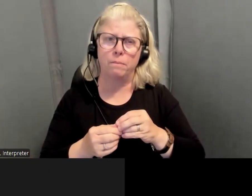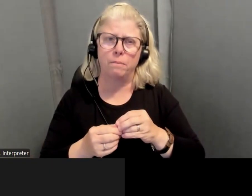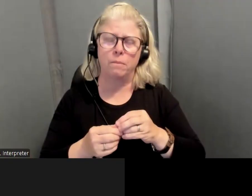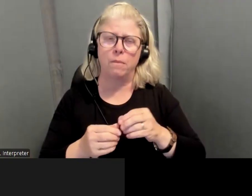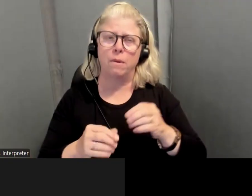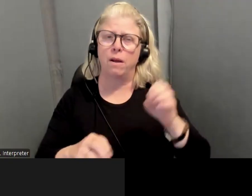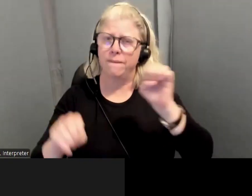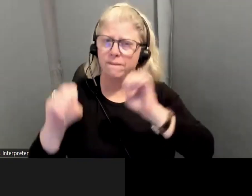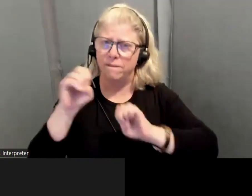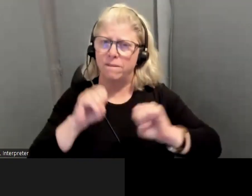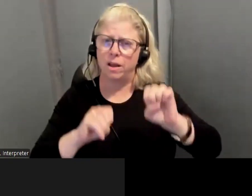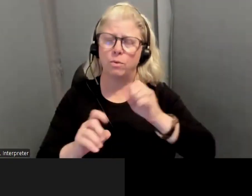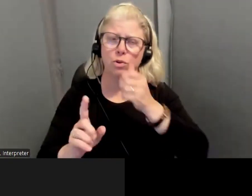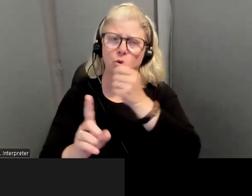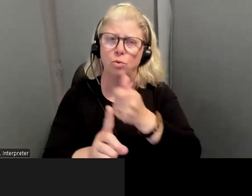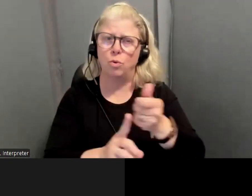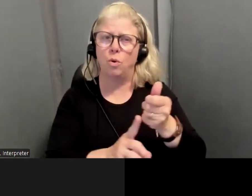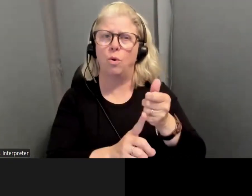evaluation of your own